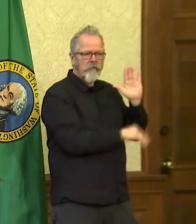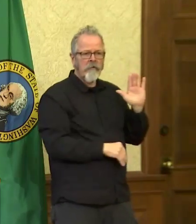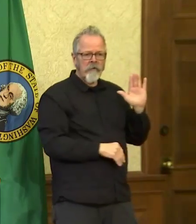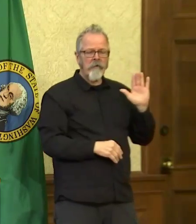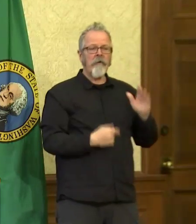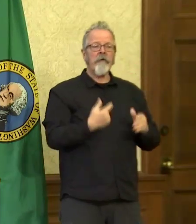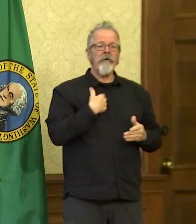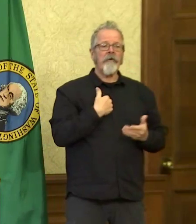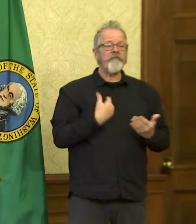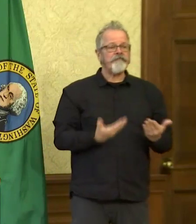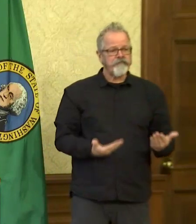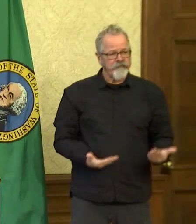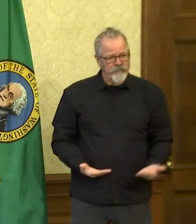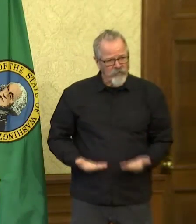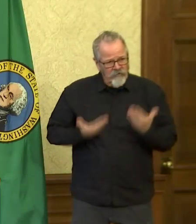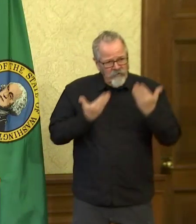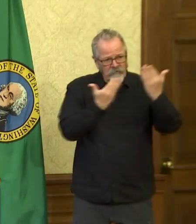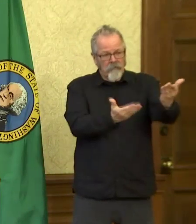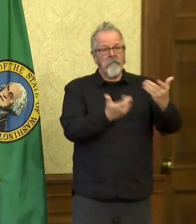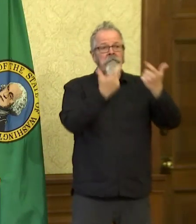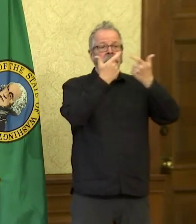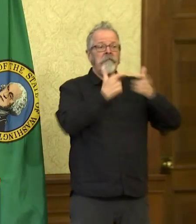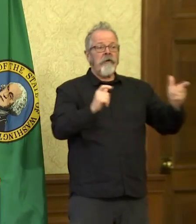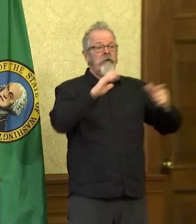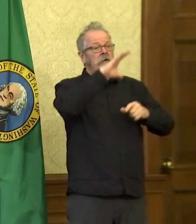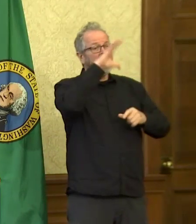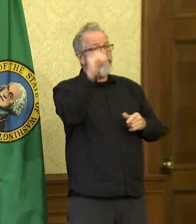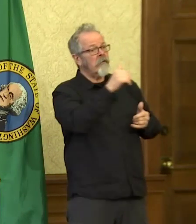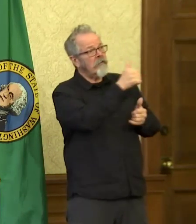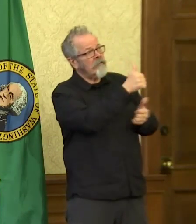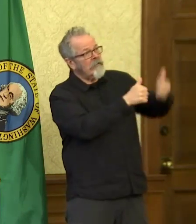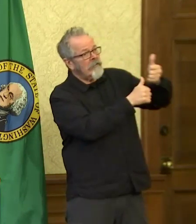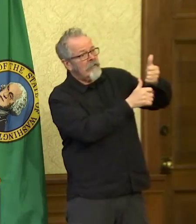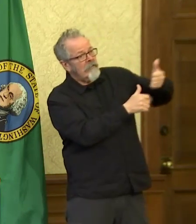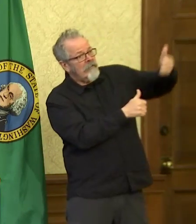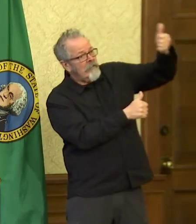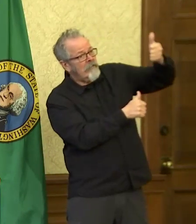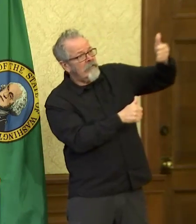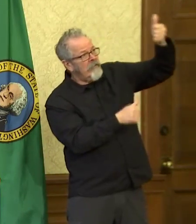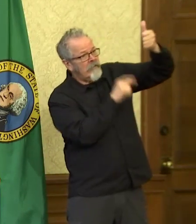are experiencing on the job site, so that these people are actually protected.